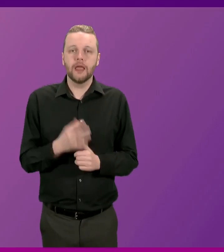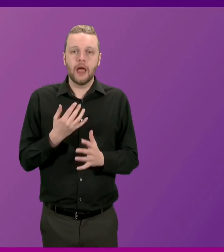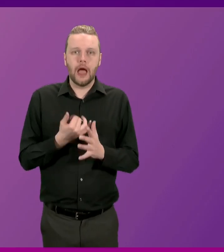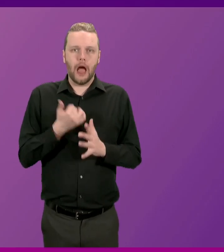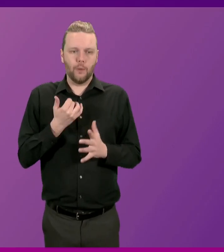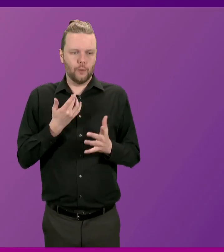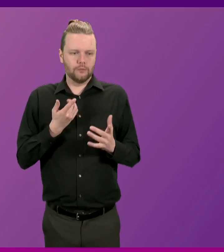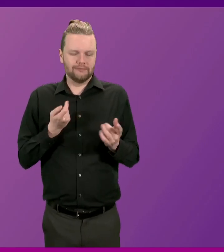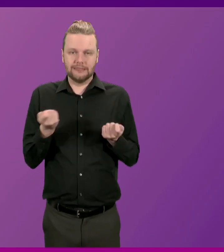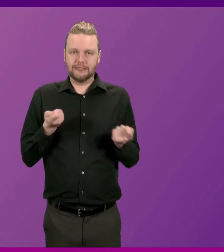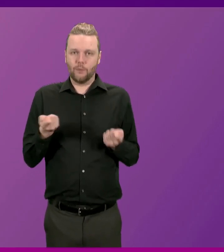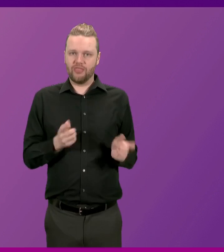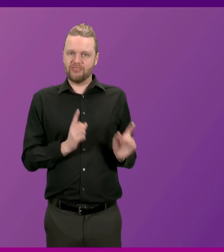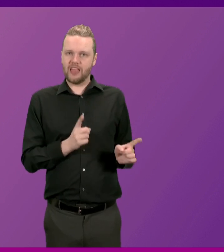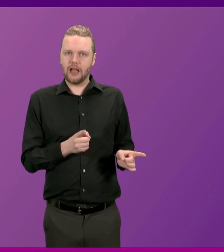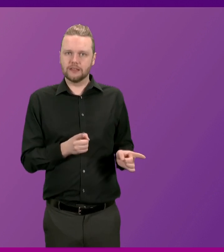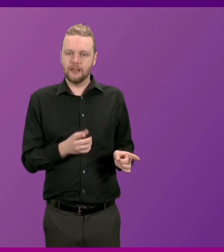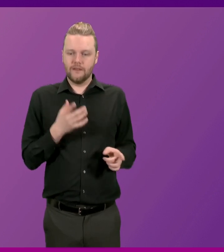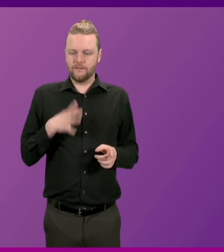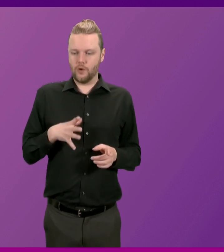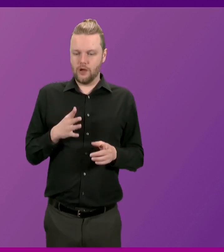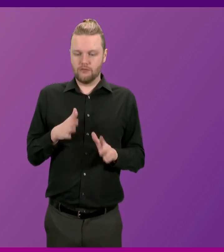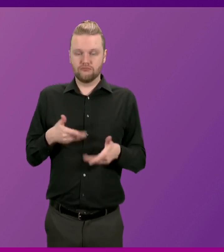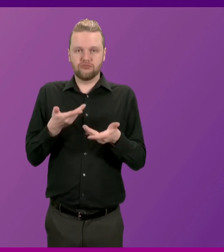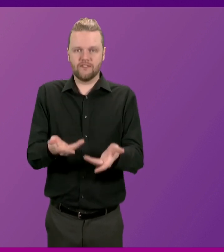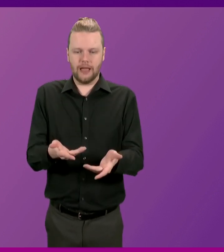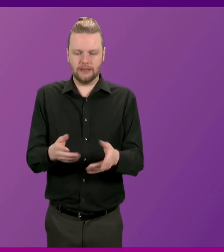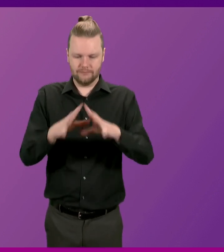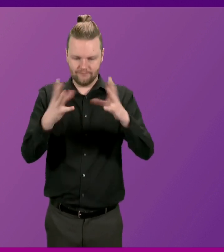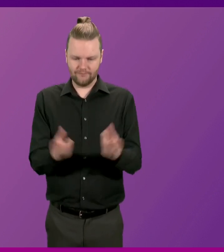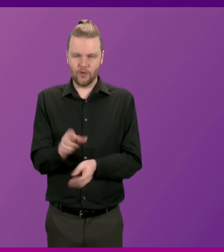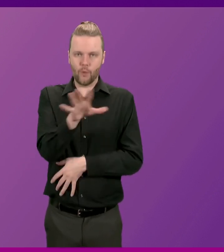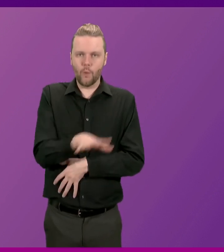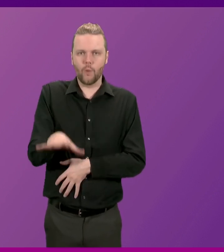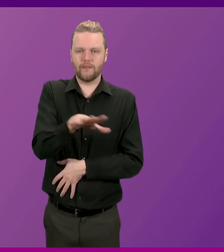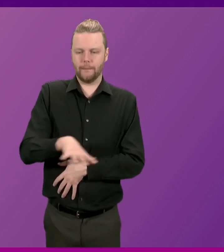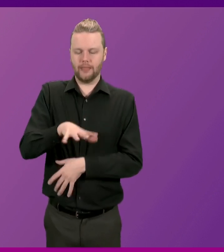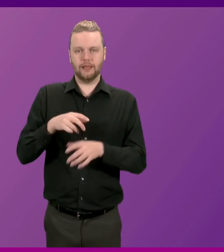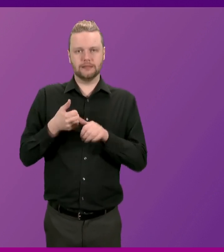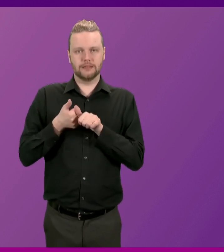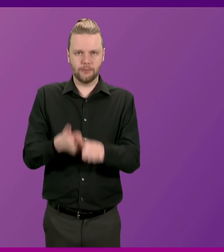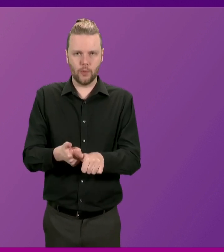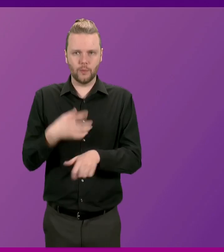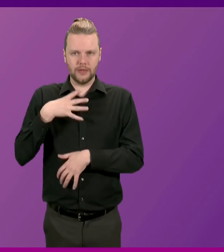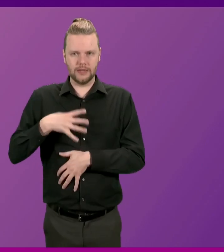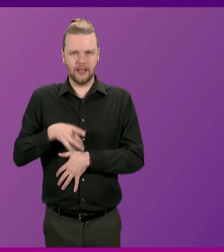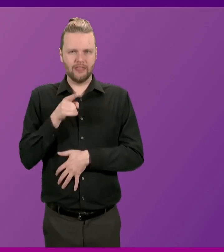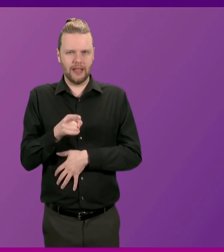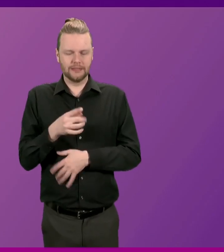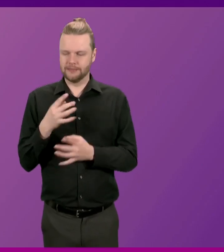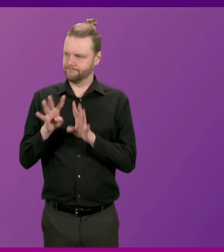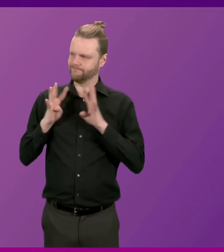we deal with that in terms of providing that whole family support that's required. I think that's something we'll have